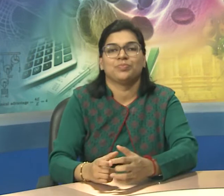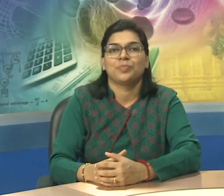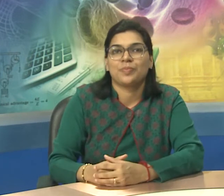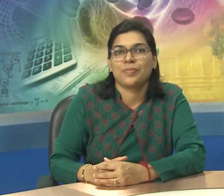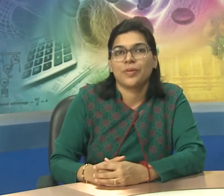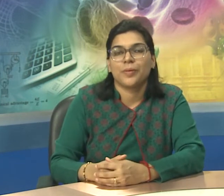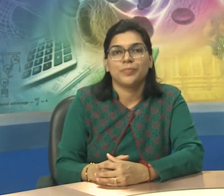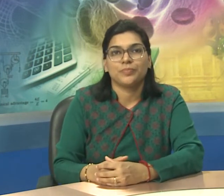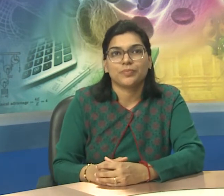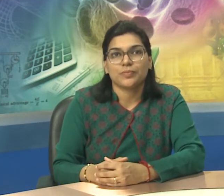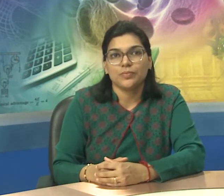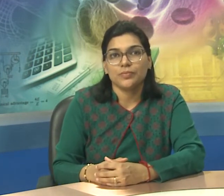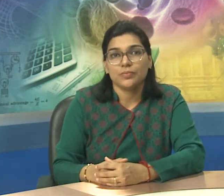externally on the customers.